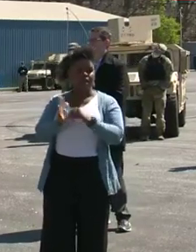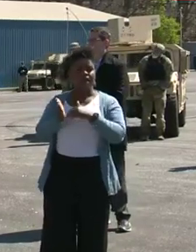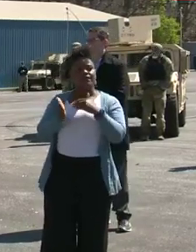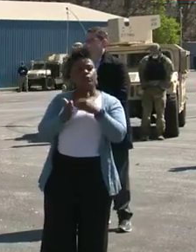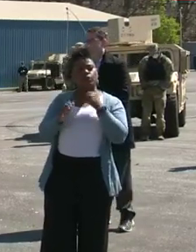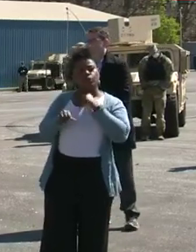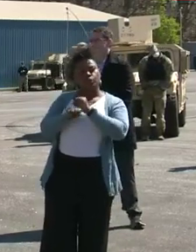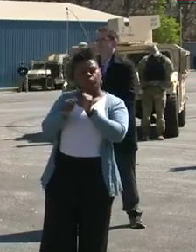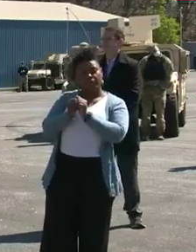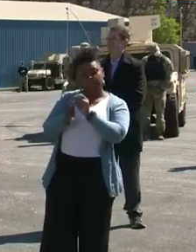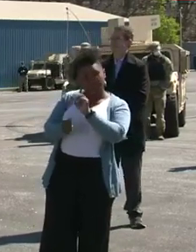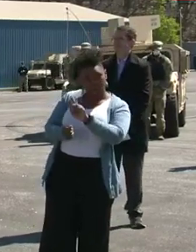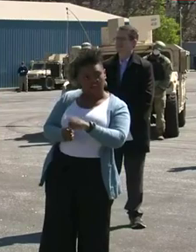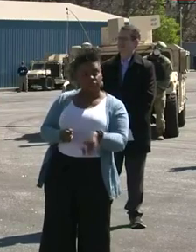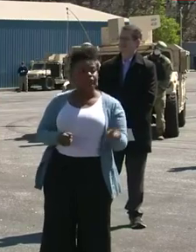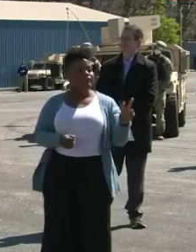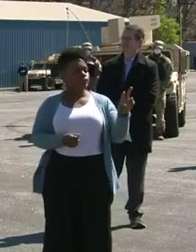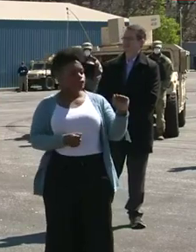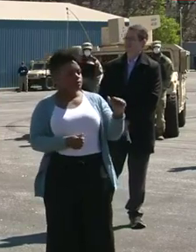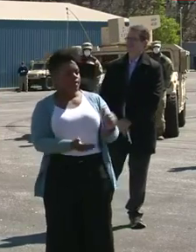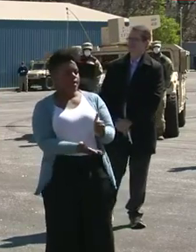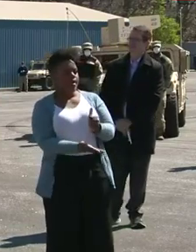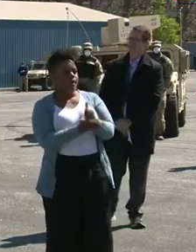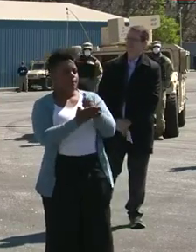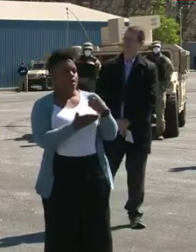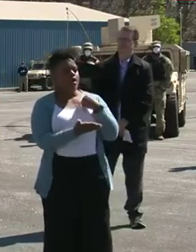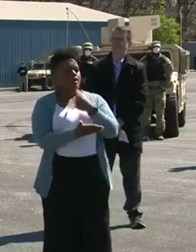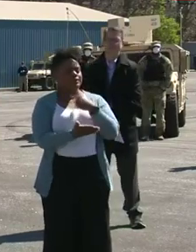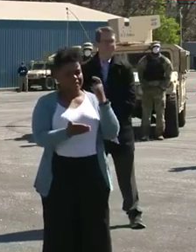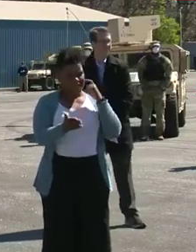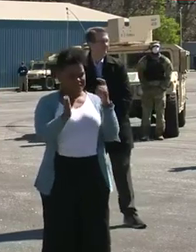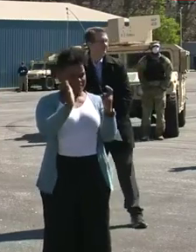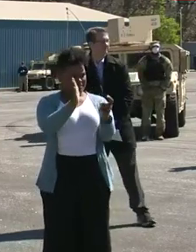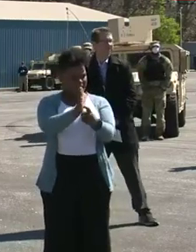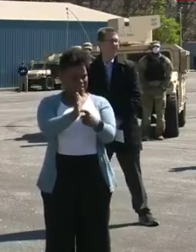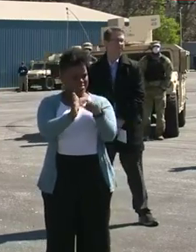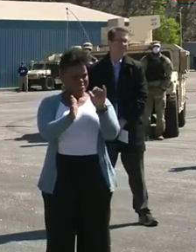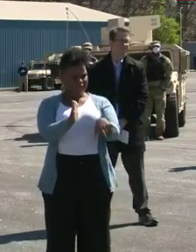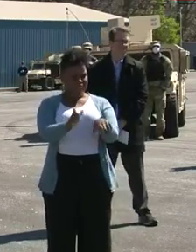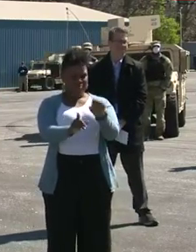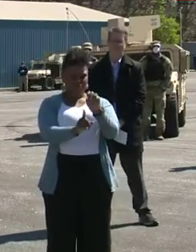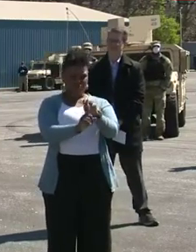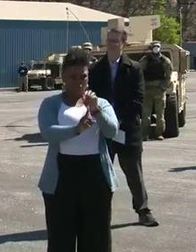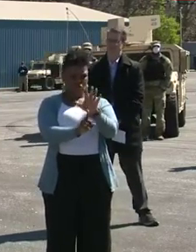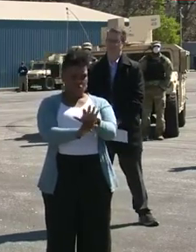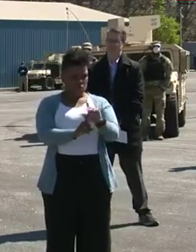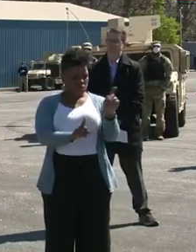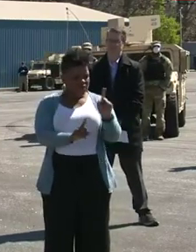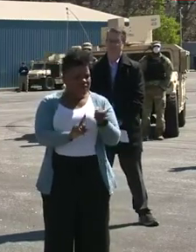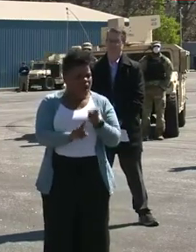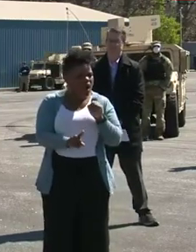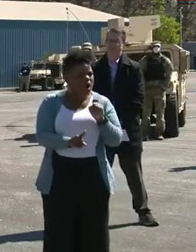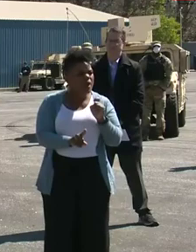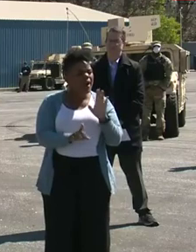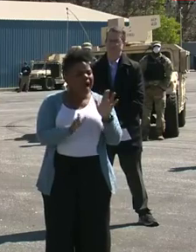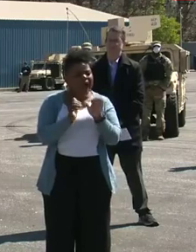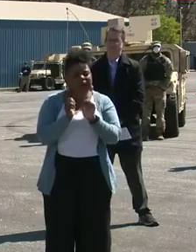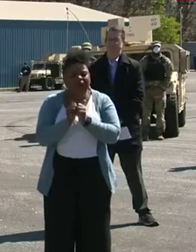help identify that exposure, and we do the contact tracing and related as it relates to the healthcare